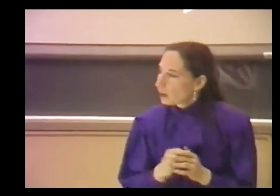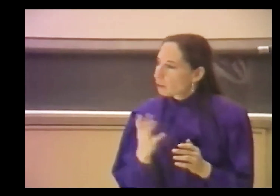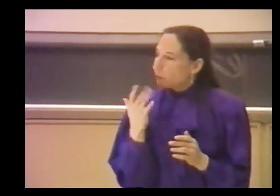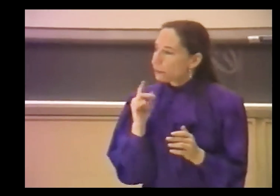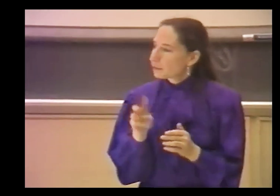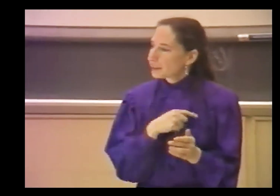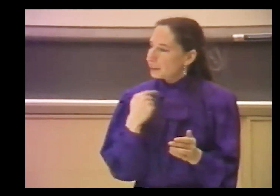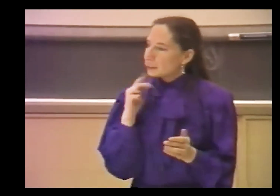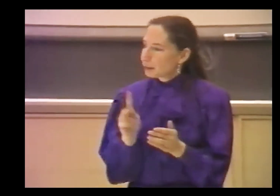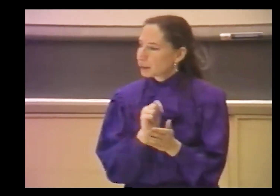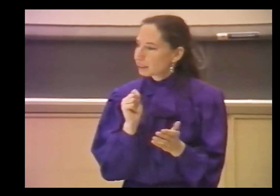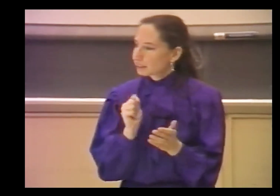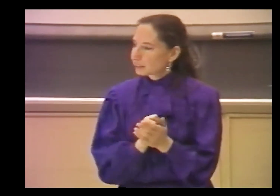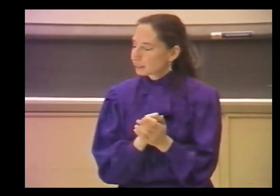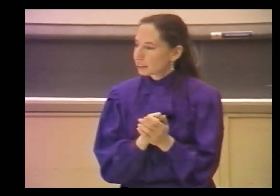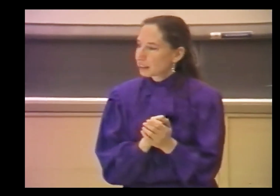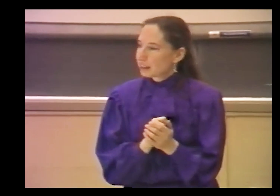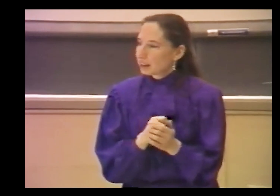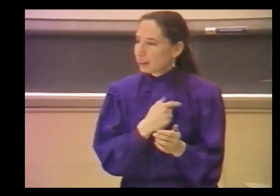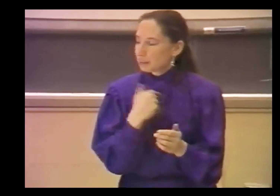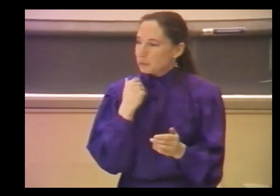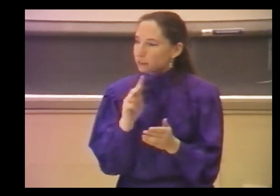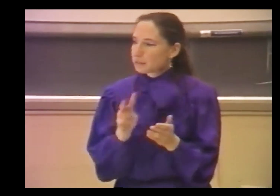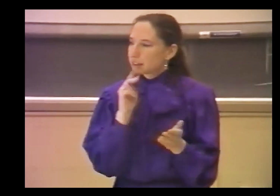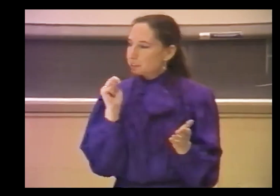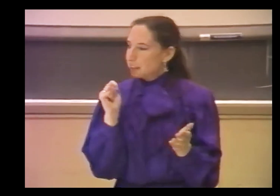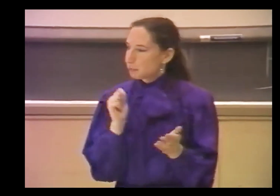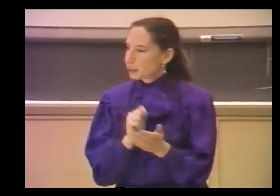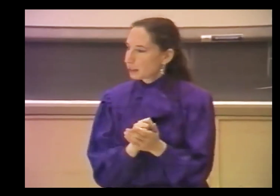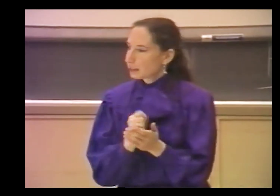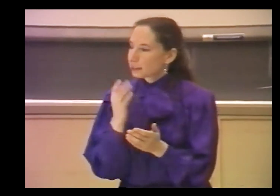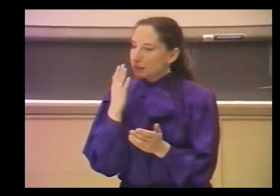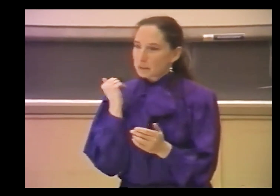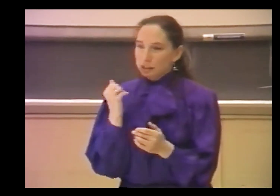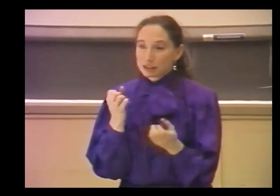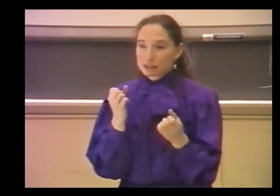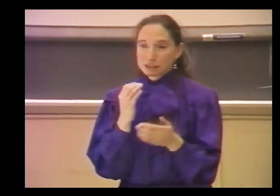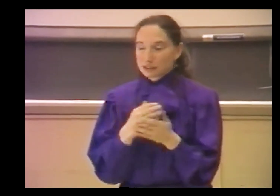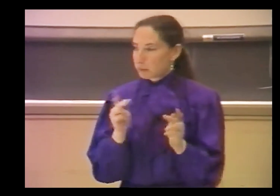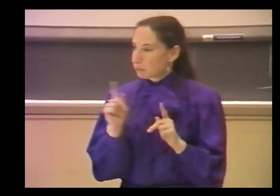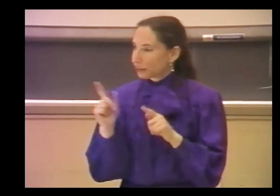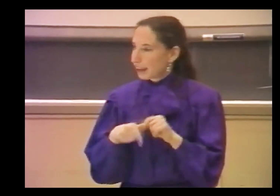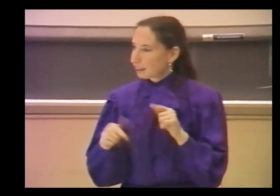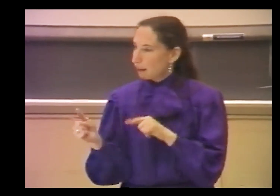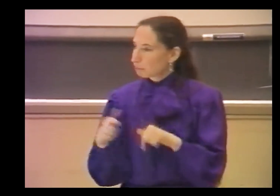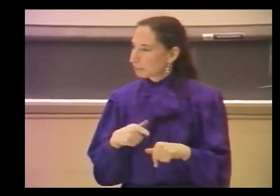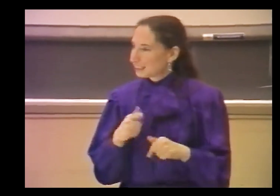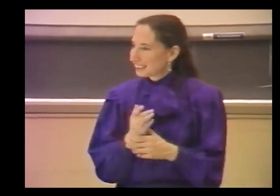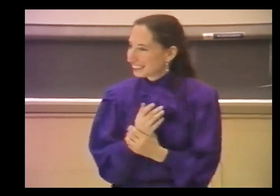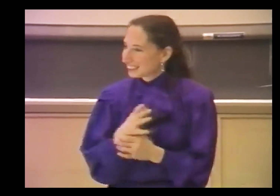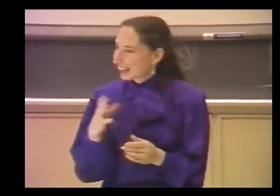Oh, why we're videotaping? We are videotaping because some people can't come,